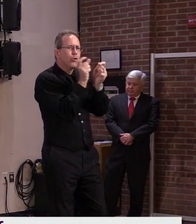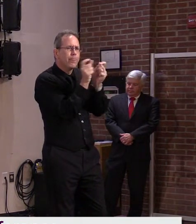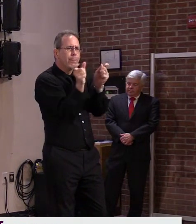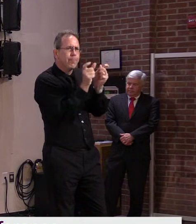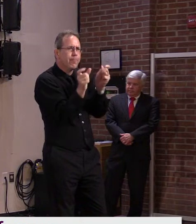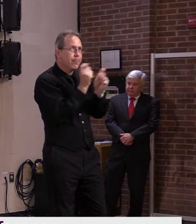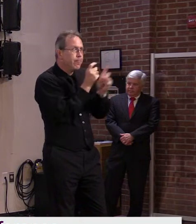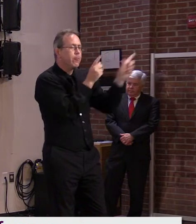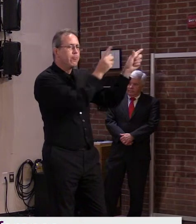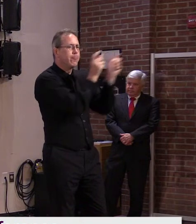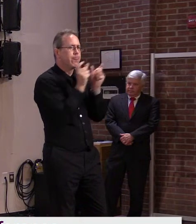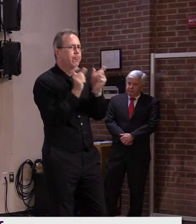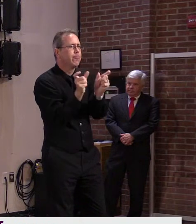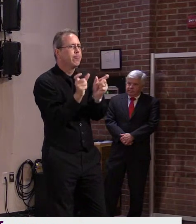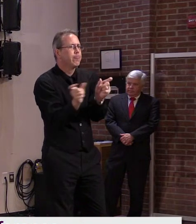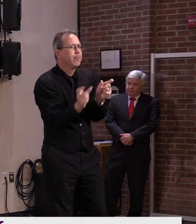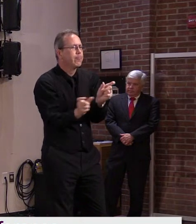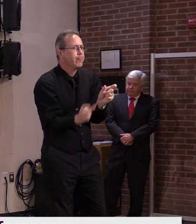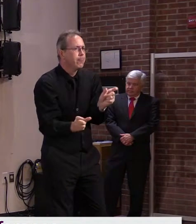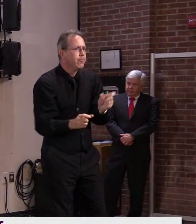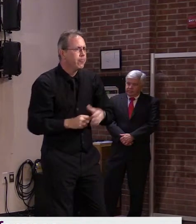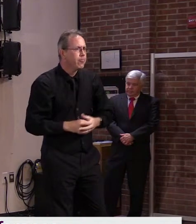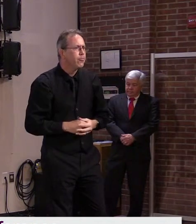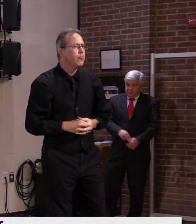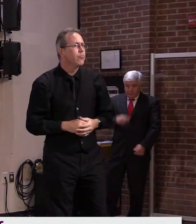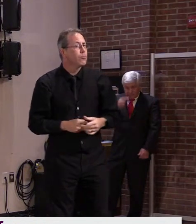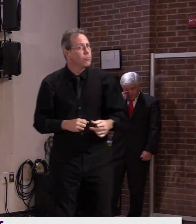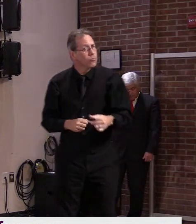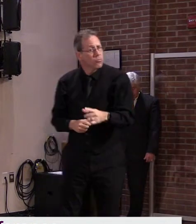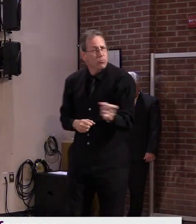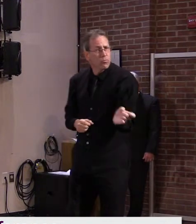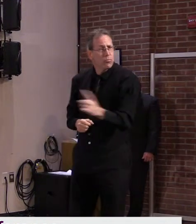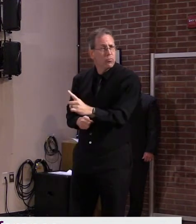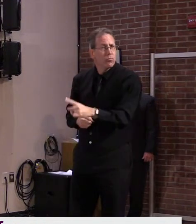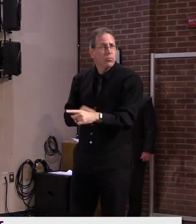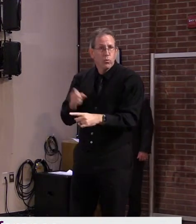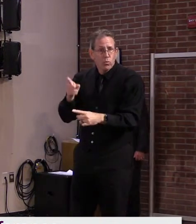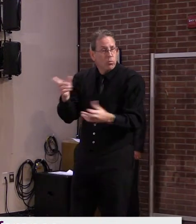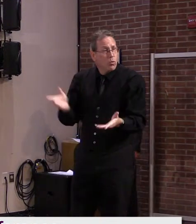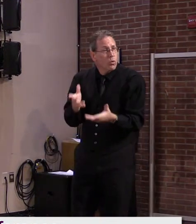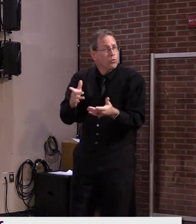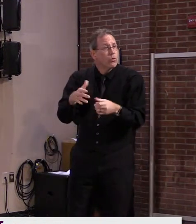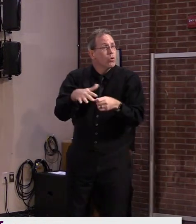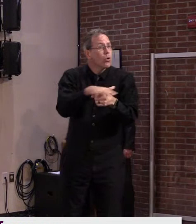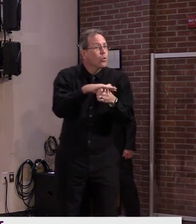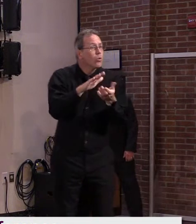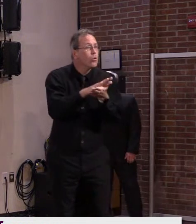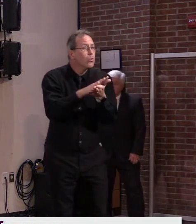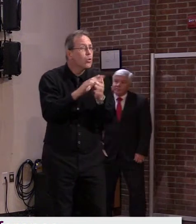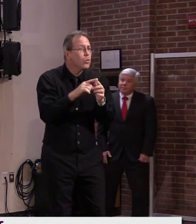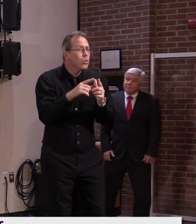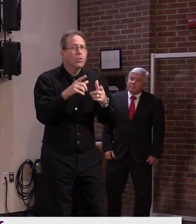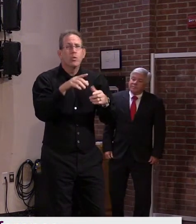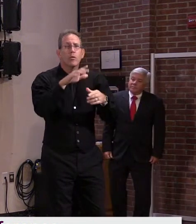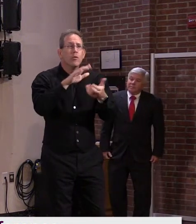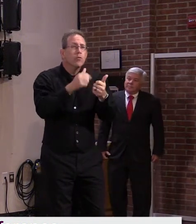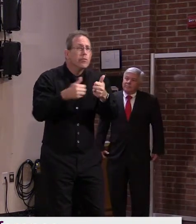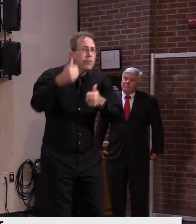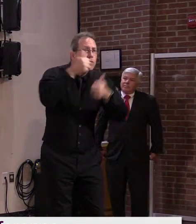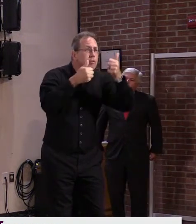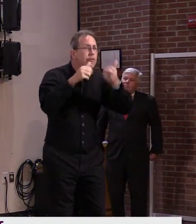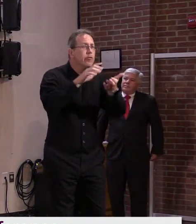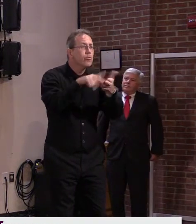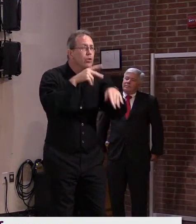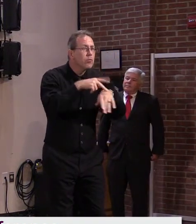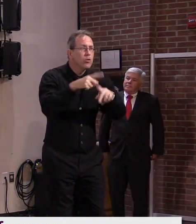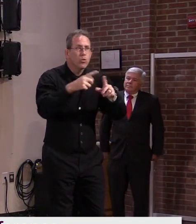Would you encourage local school boards and administrations to get in front of that and implement local policies